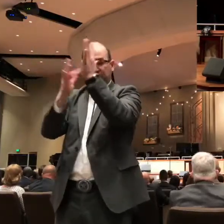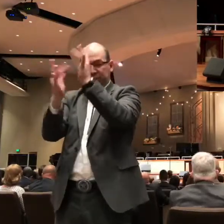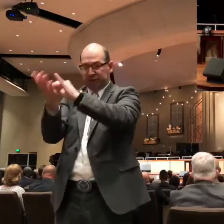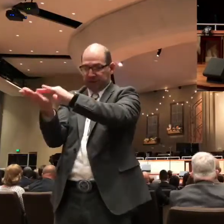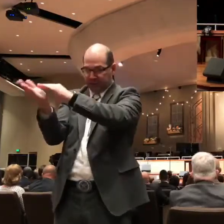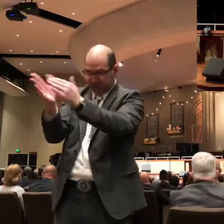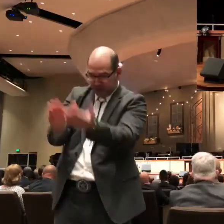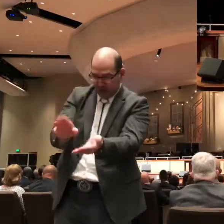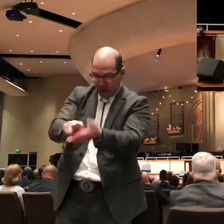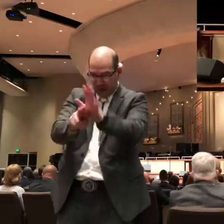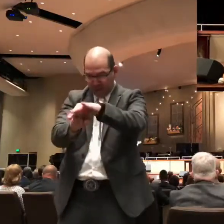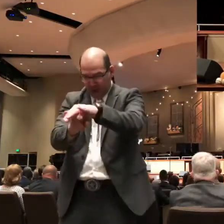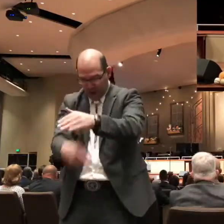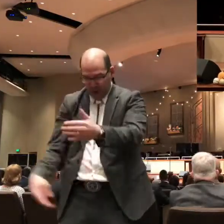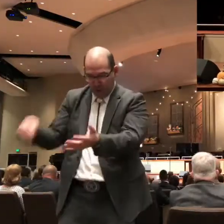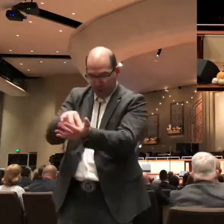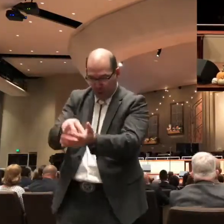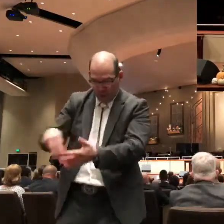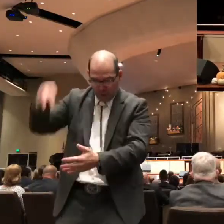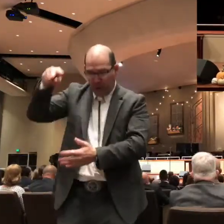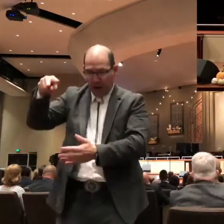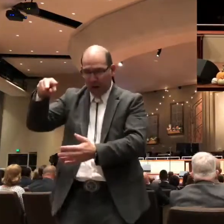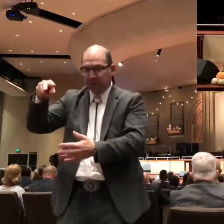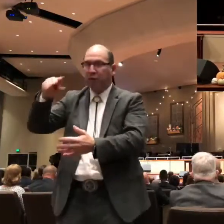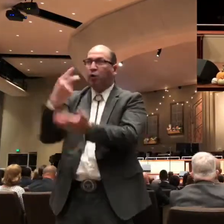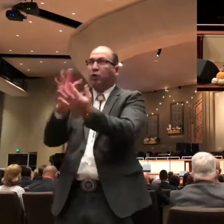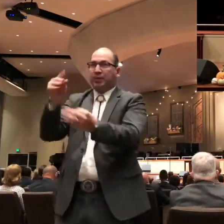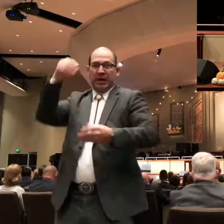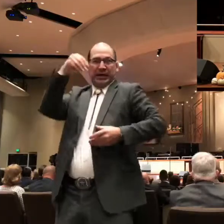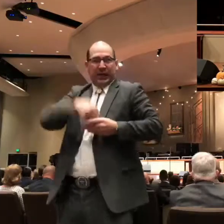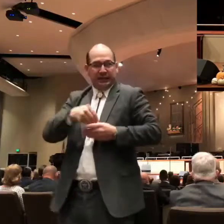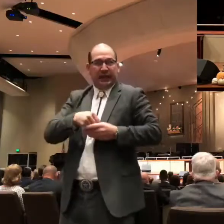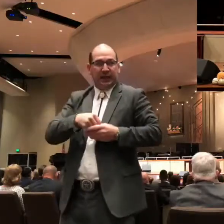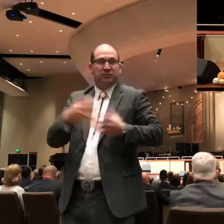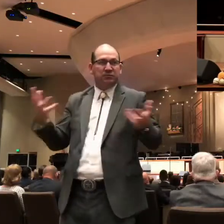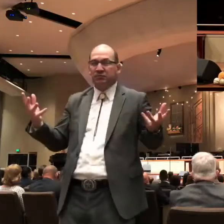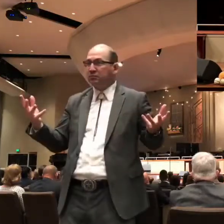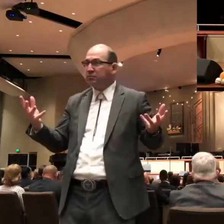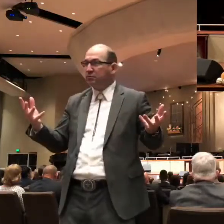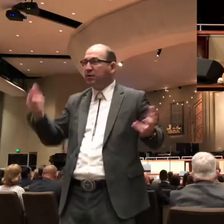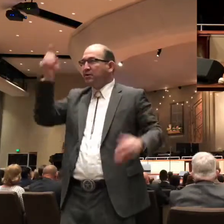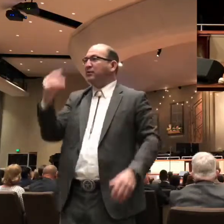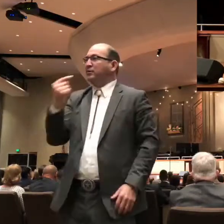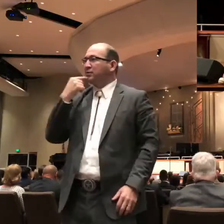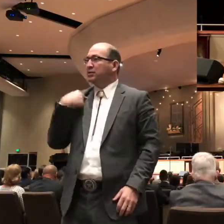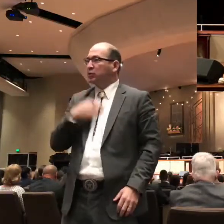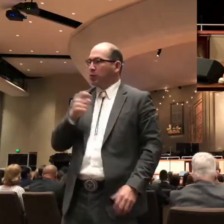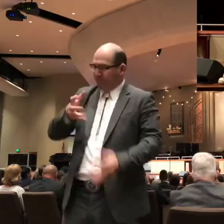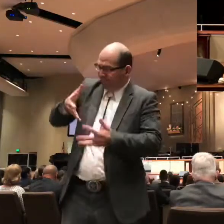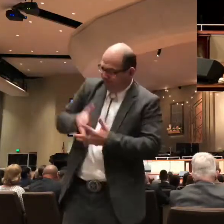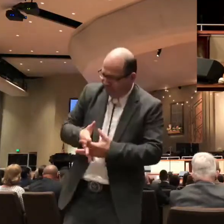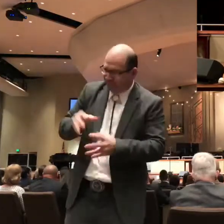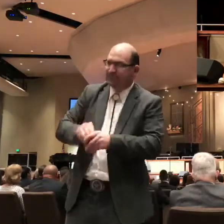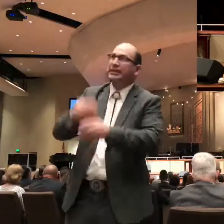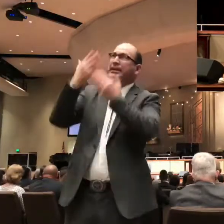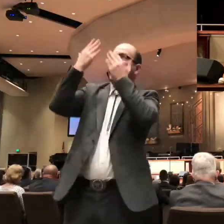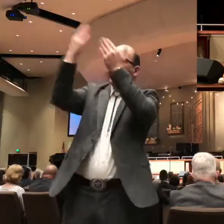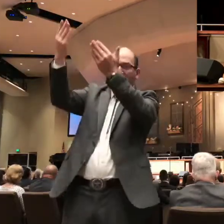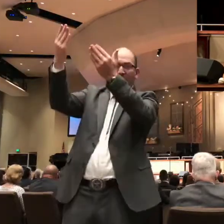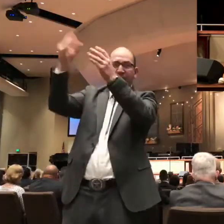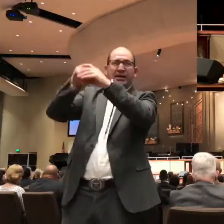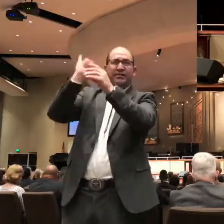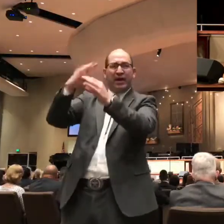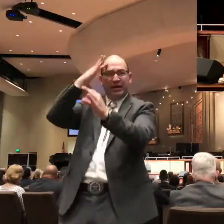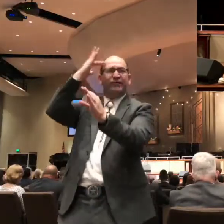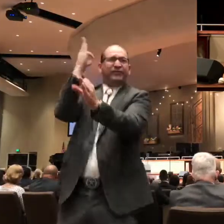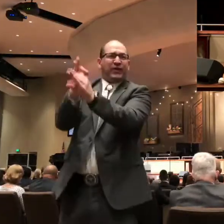It refers to many different doctrines that were once delivered. And God says that we're to be rooted and we're to be grounded in the